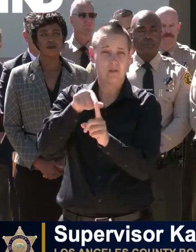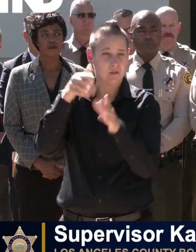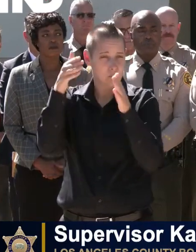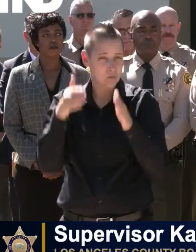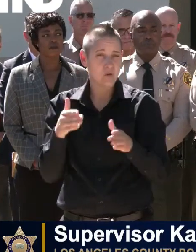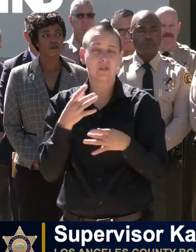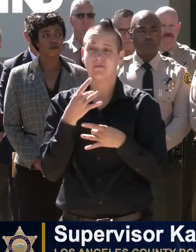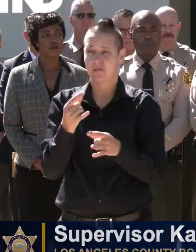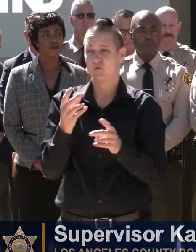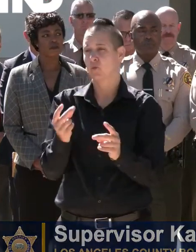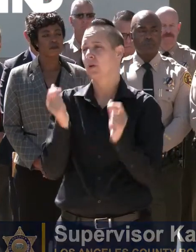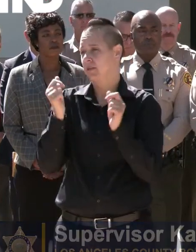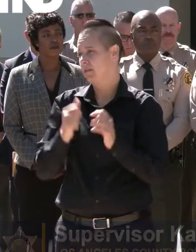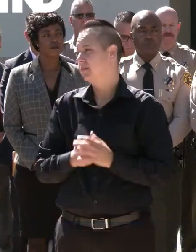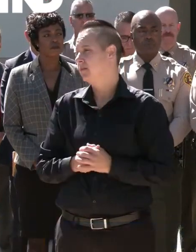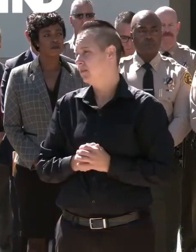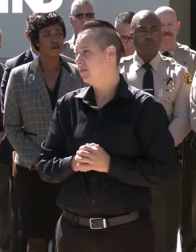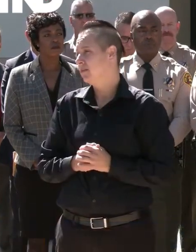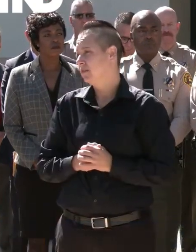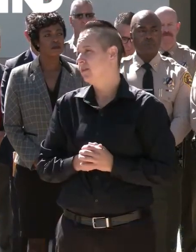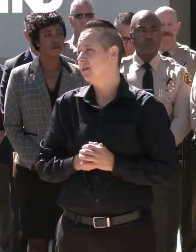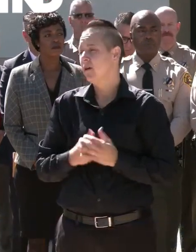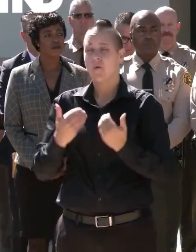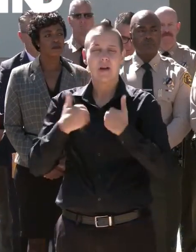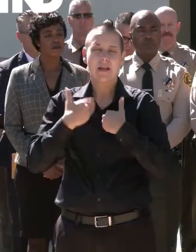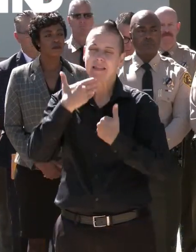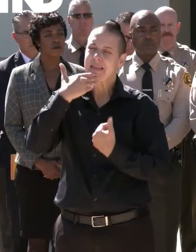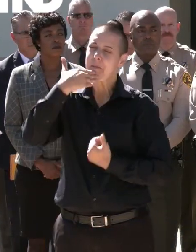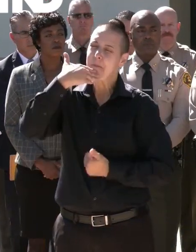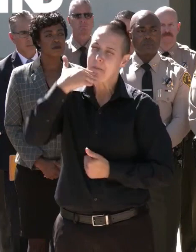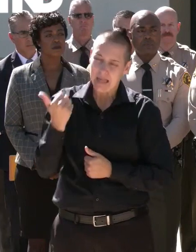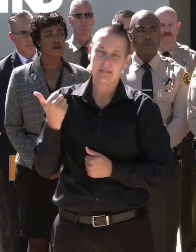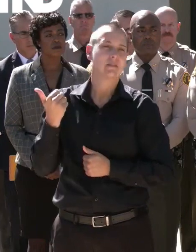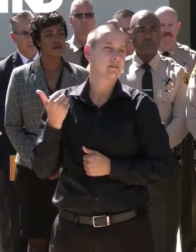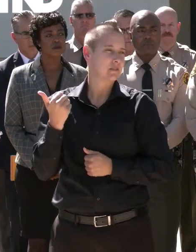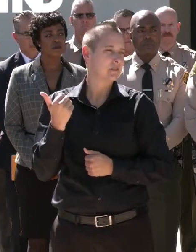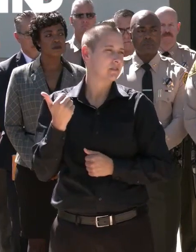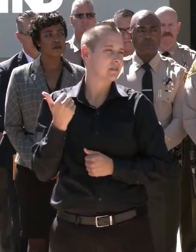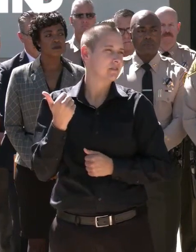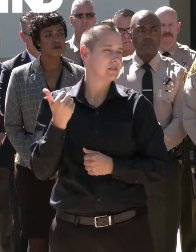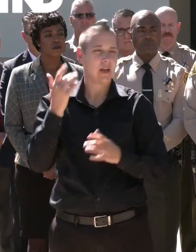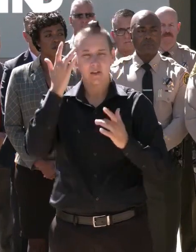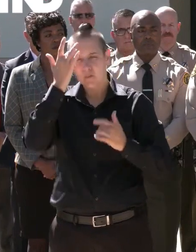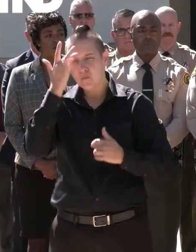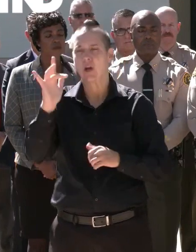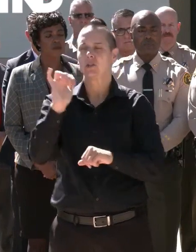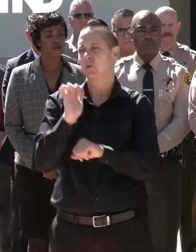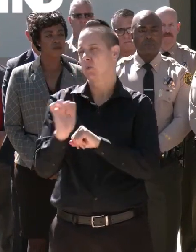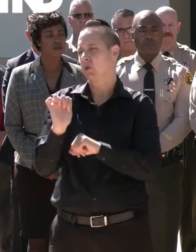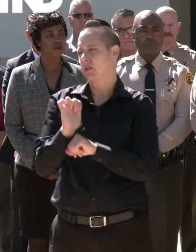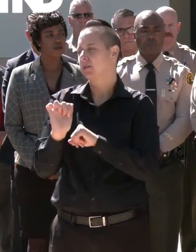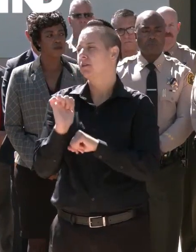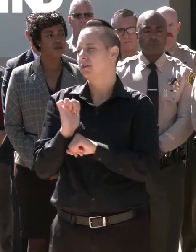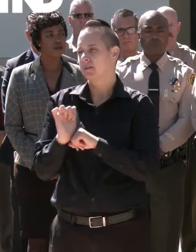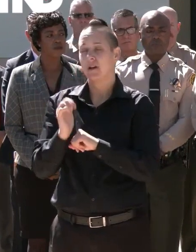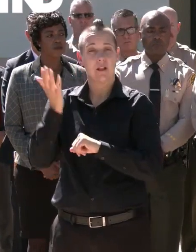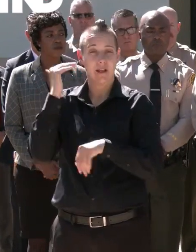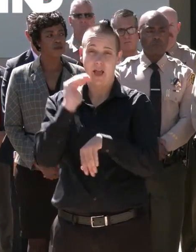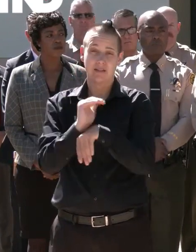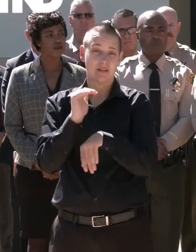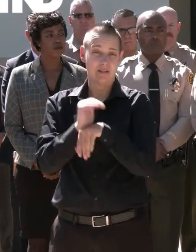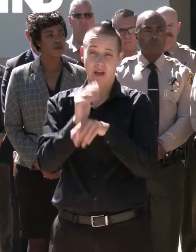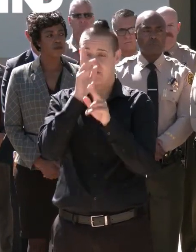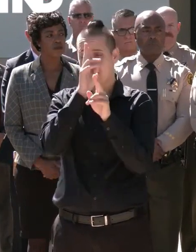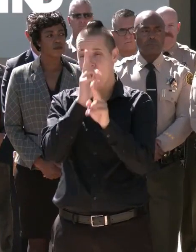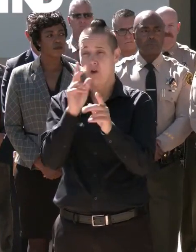person of interest quickly. We have the best and the brightest working. And last night I